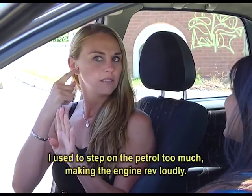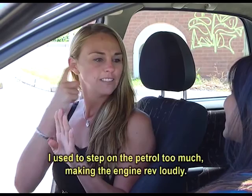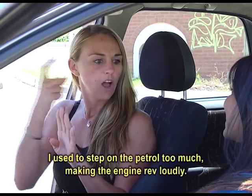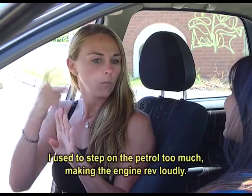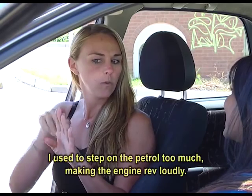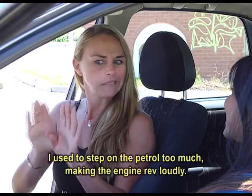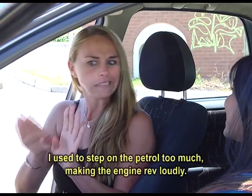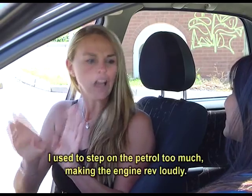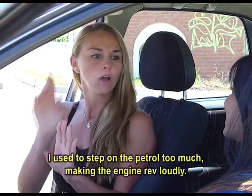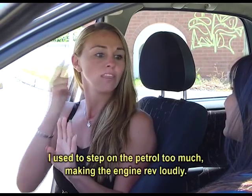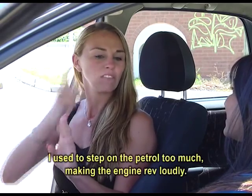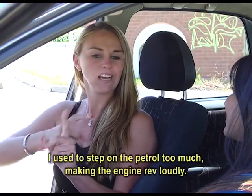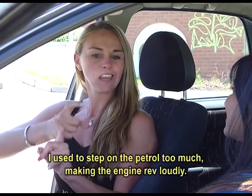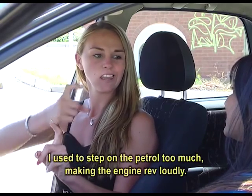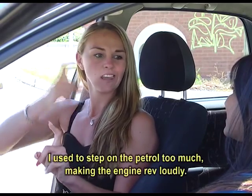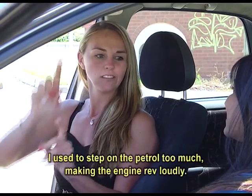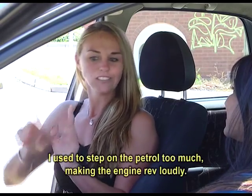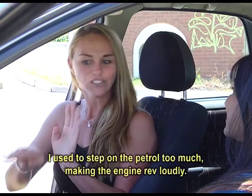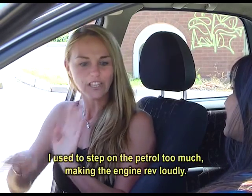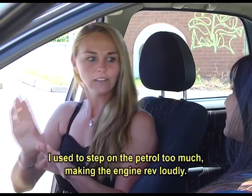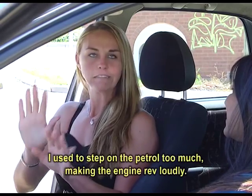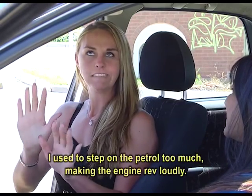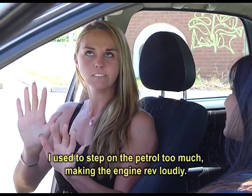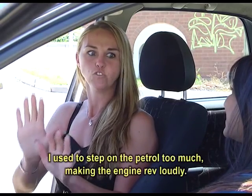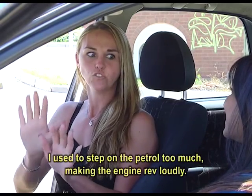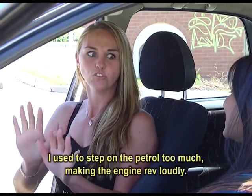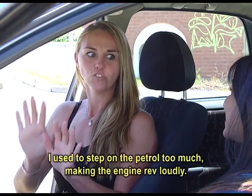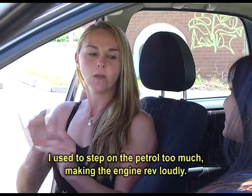I used to step on the petrol too much, making the engine rev loudly.